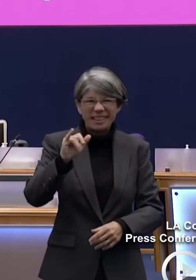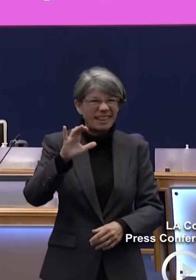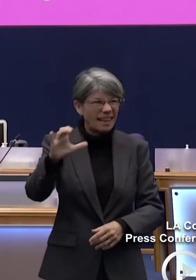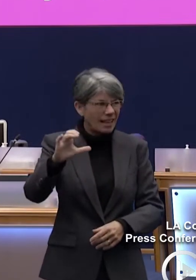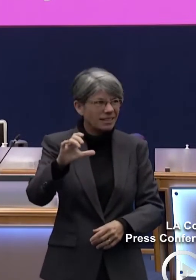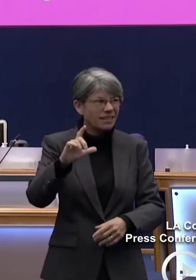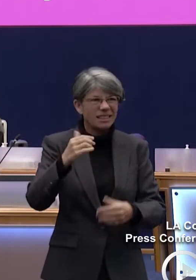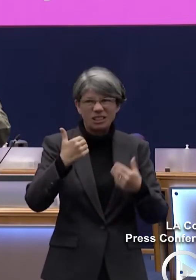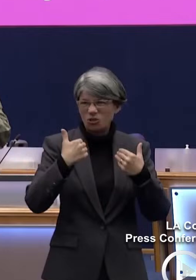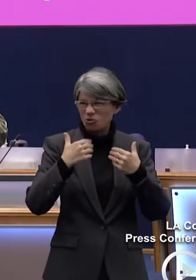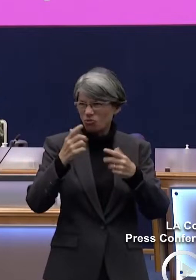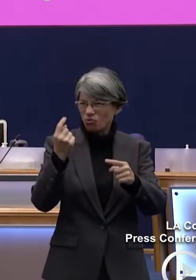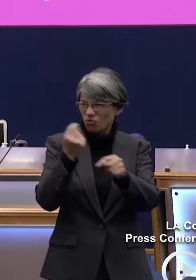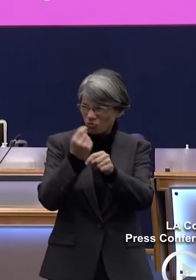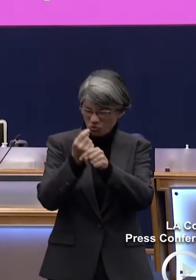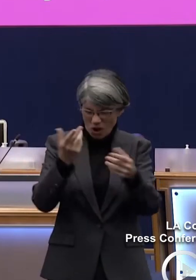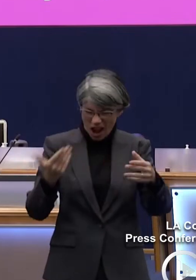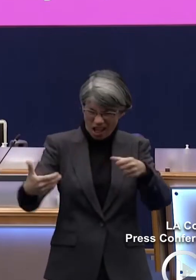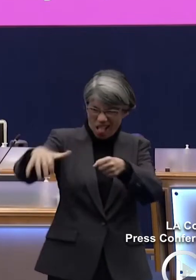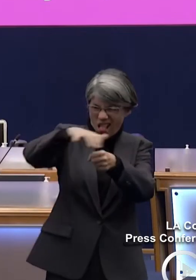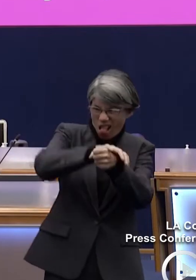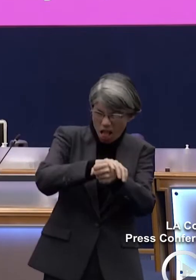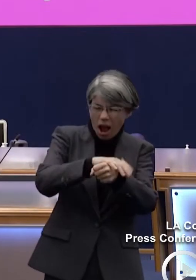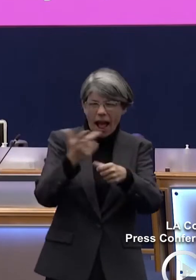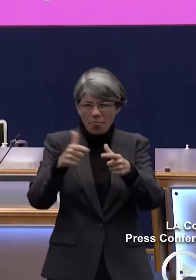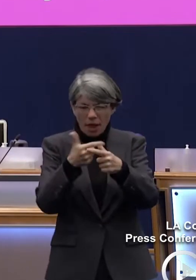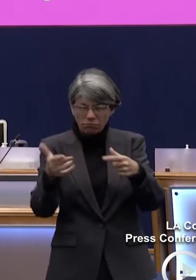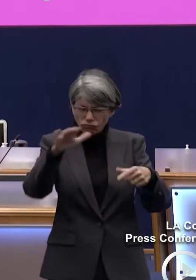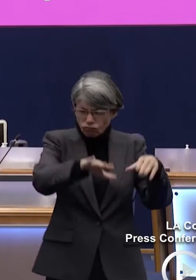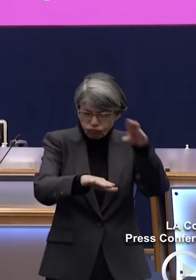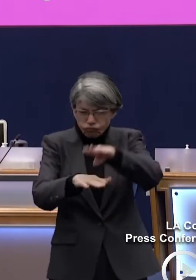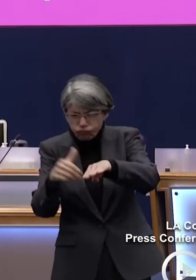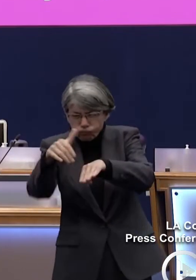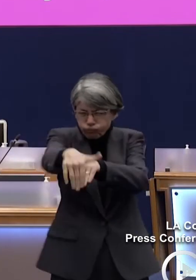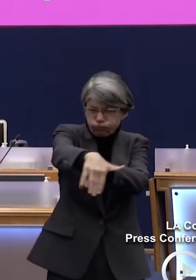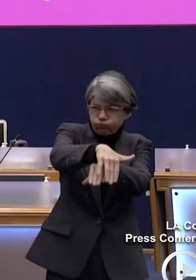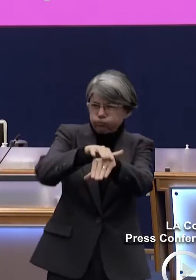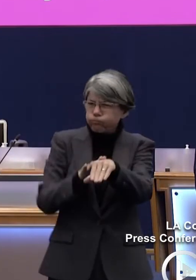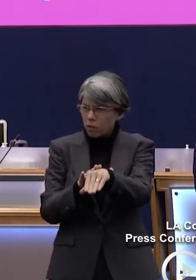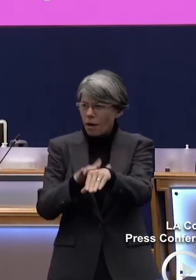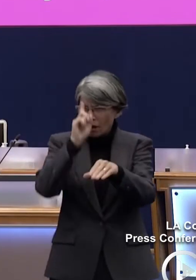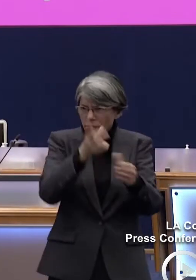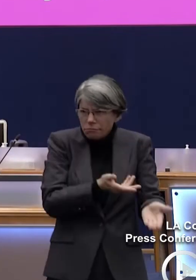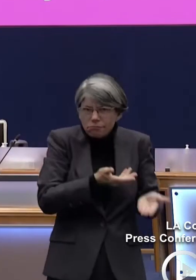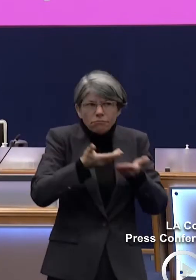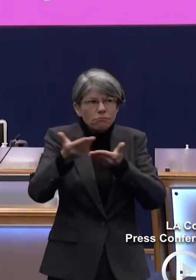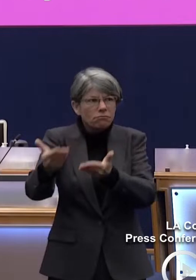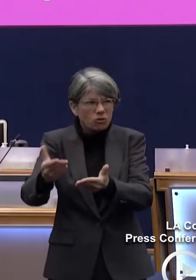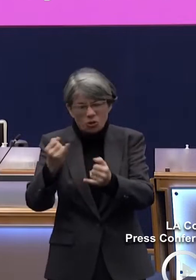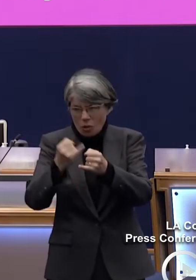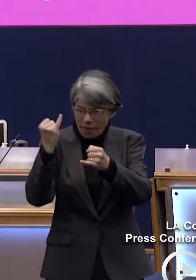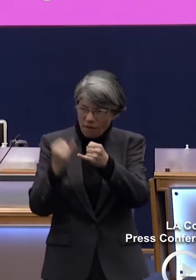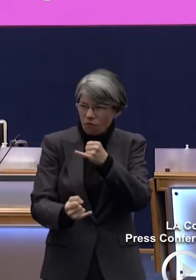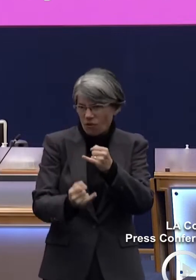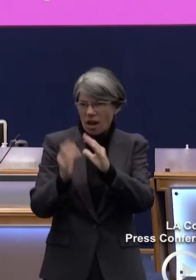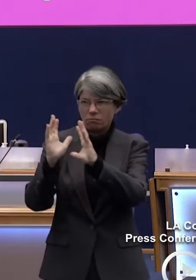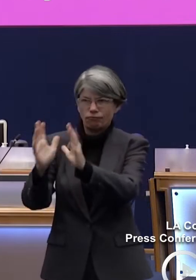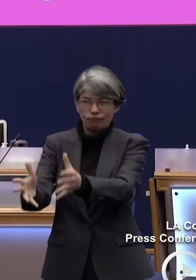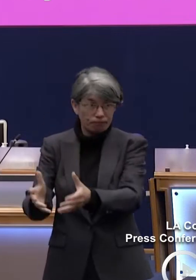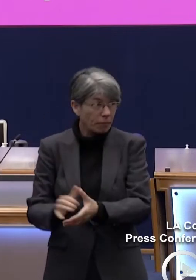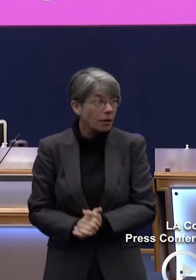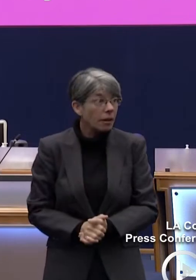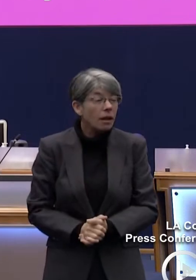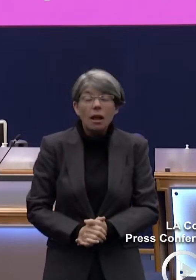that are sealed, and then the tarp for the truck goes down on top to secure all of that for transport to the final destination. Those